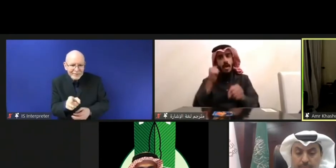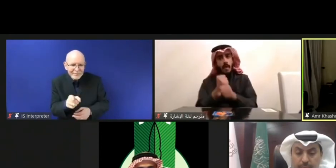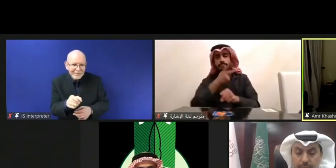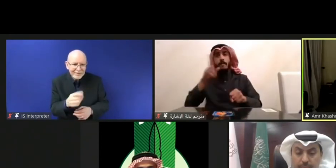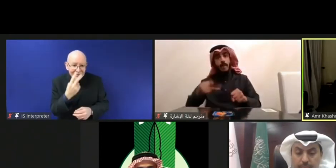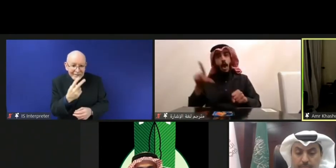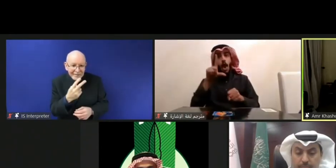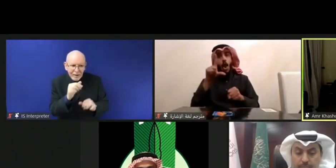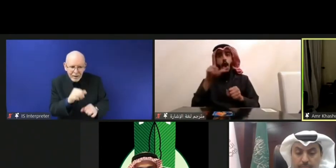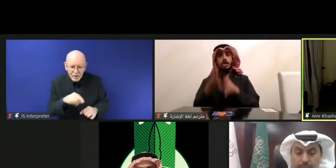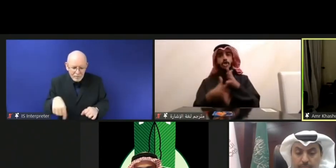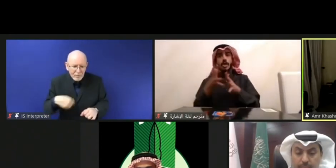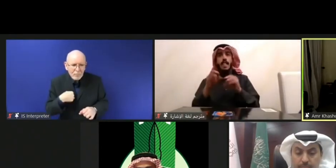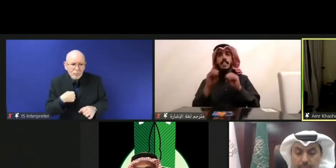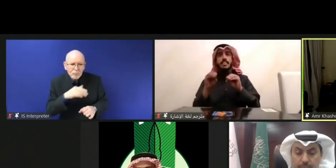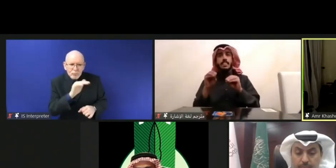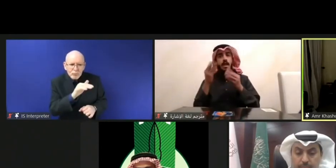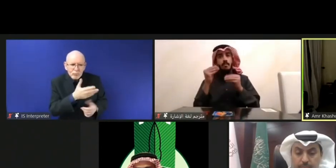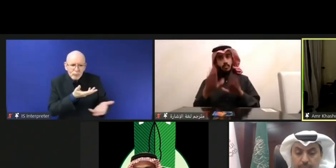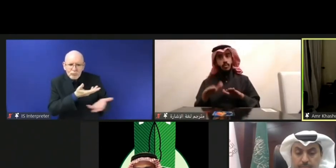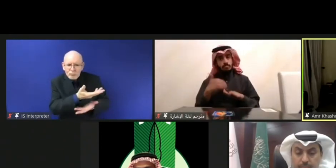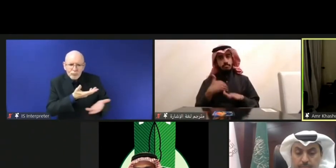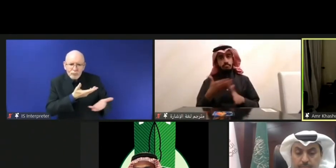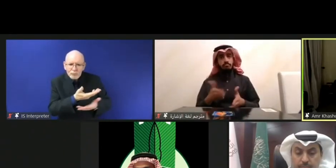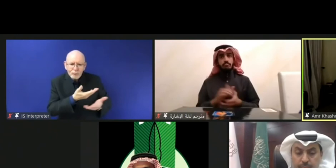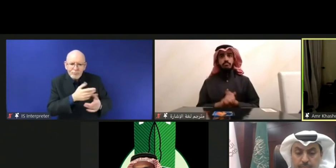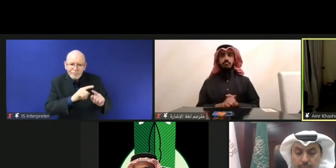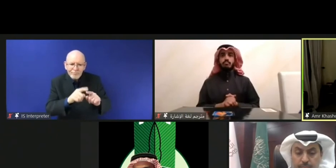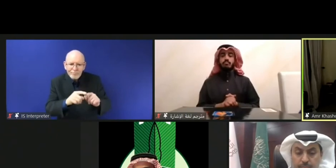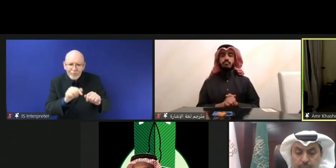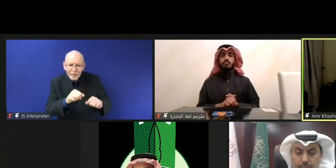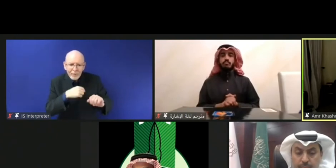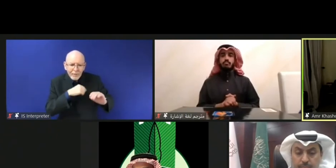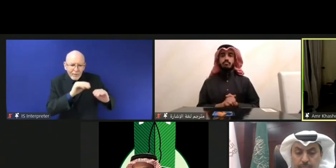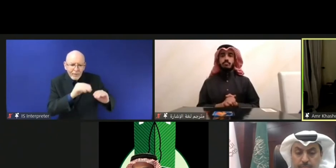training that we do there. We are very proud to be